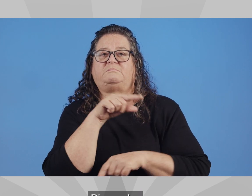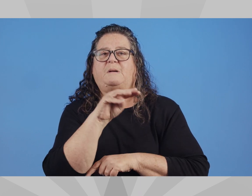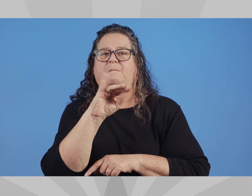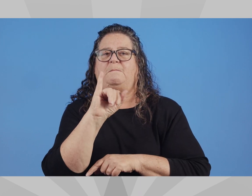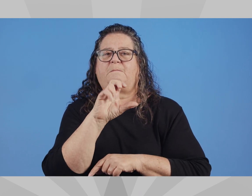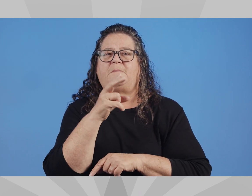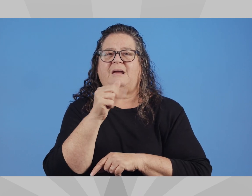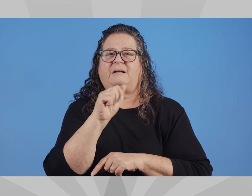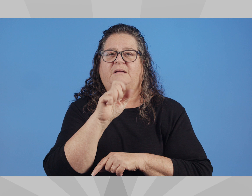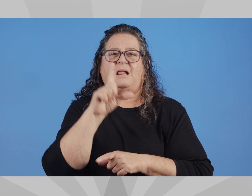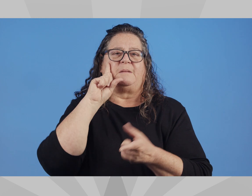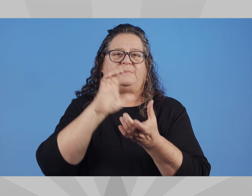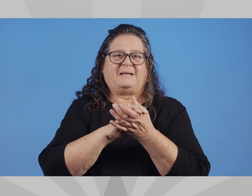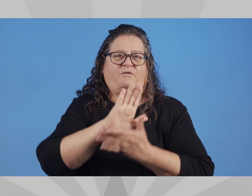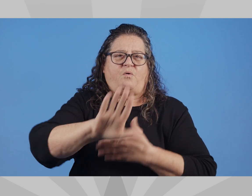Biography.